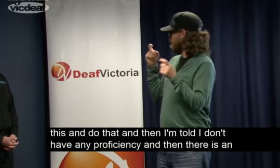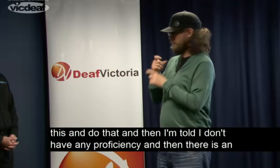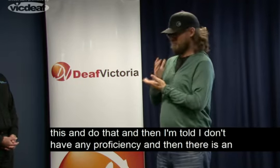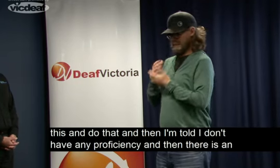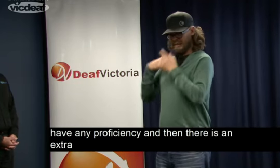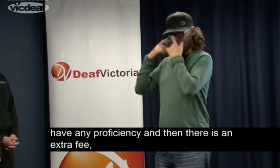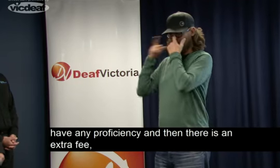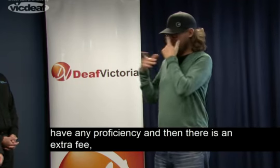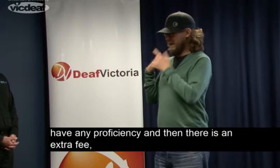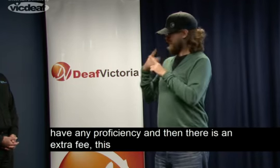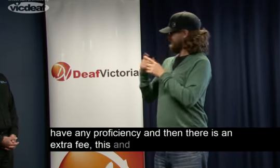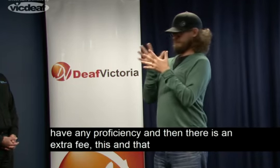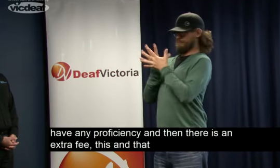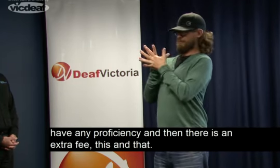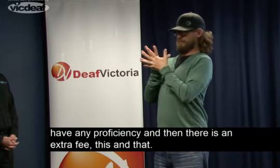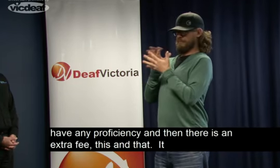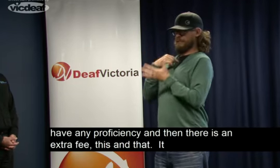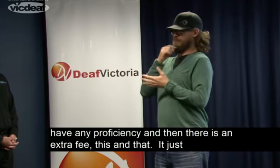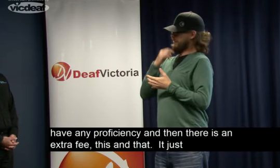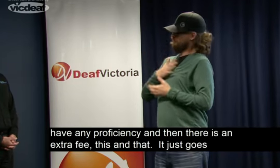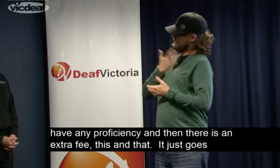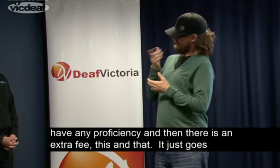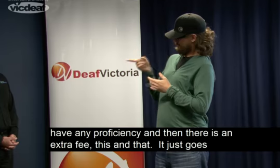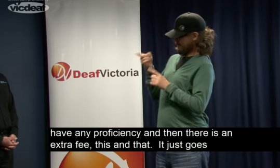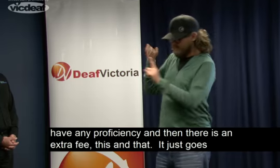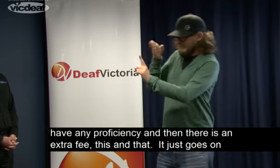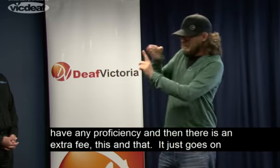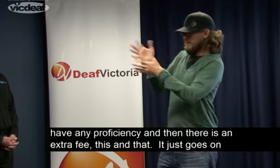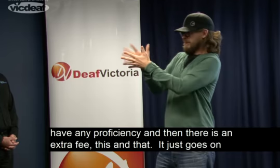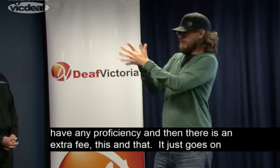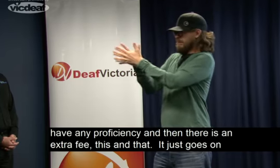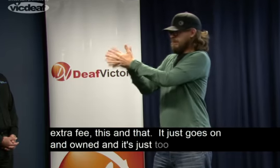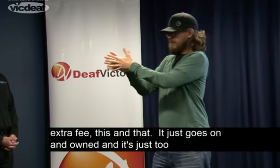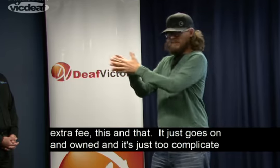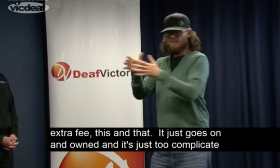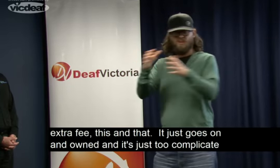on and on, and it's just too complicated. So with this Auslan initiative,